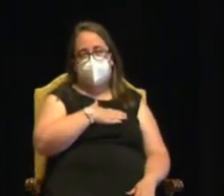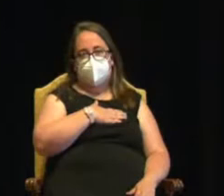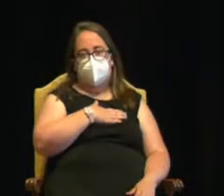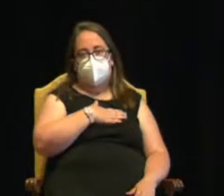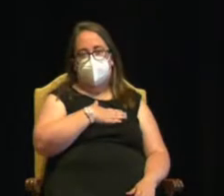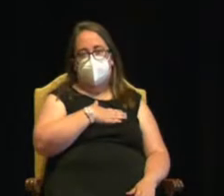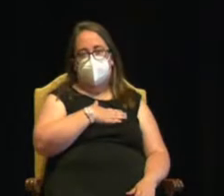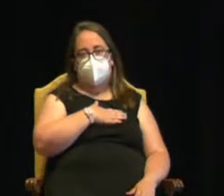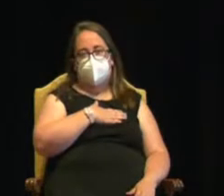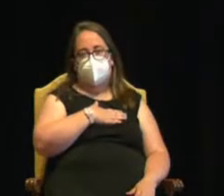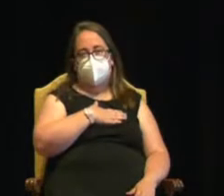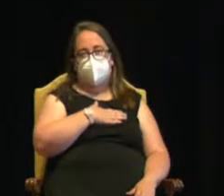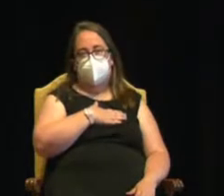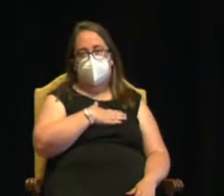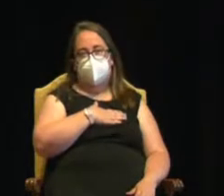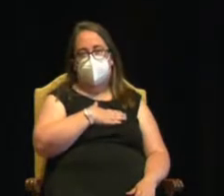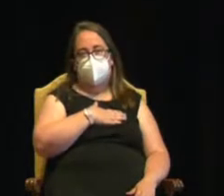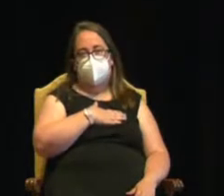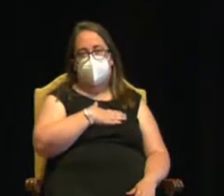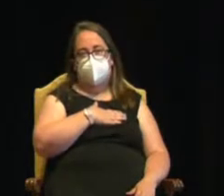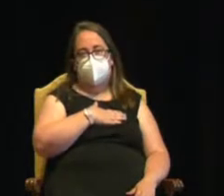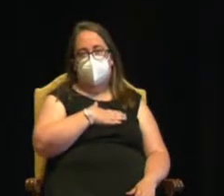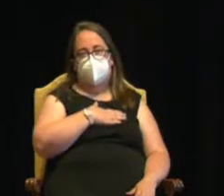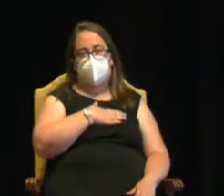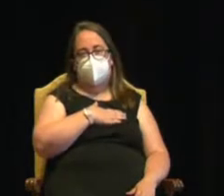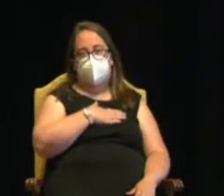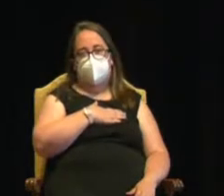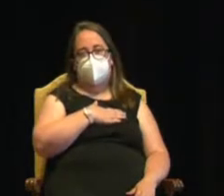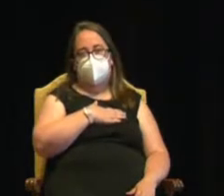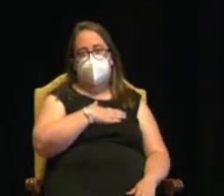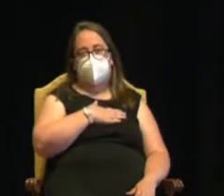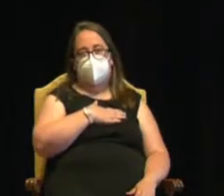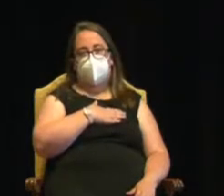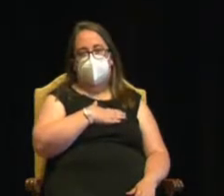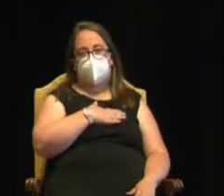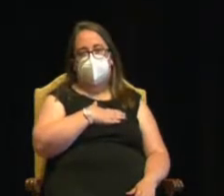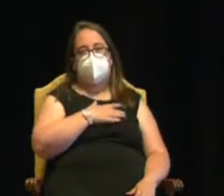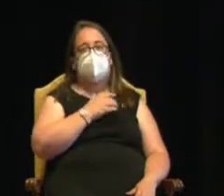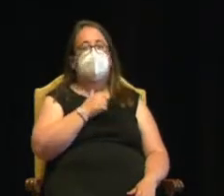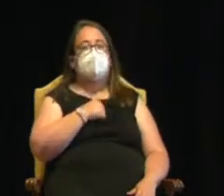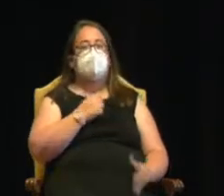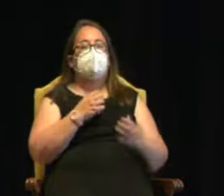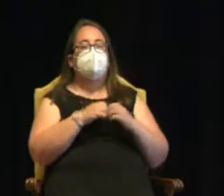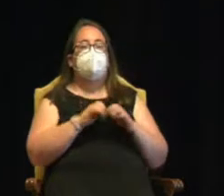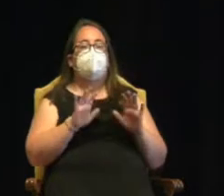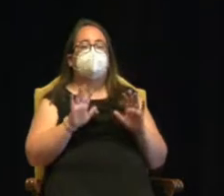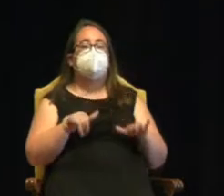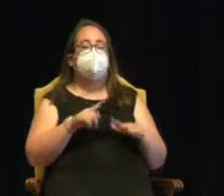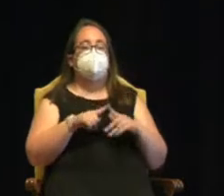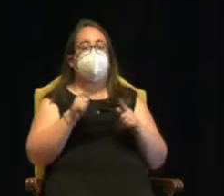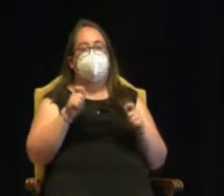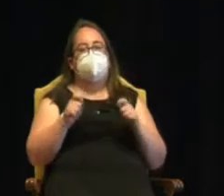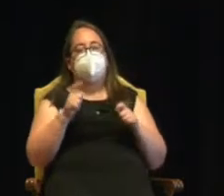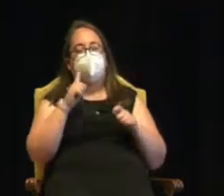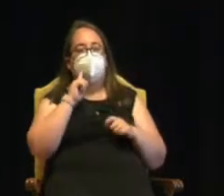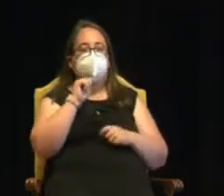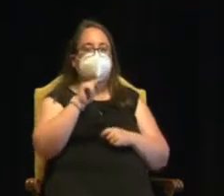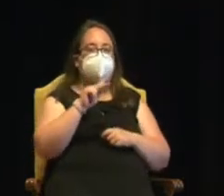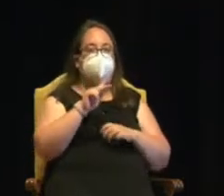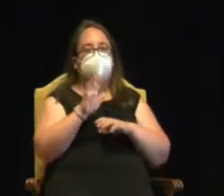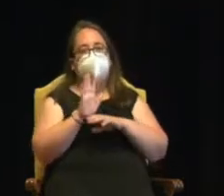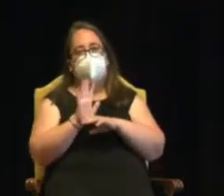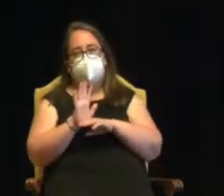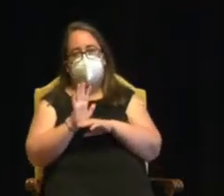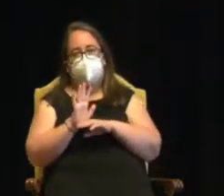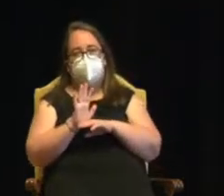I'm probably more nonchalant about adaptation and the TV film world